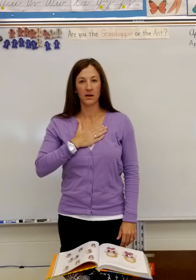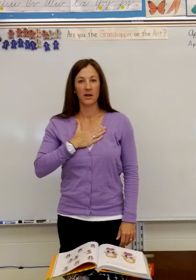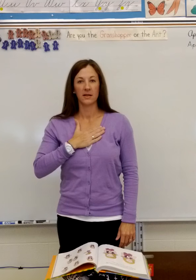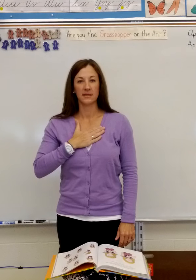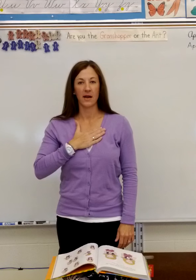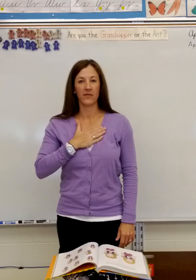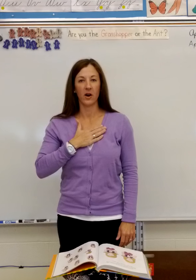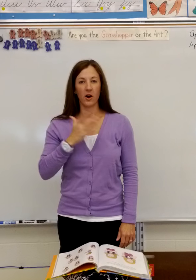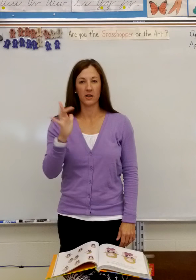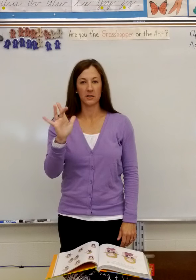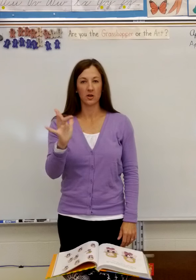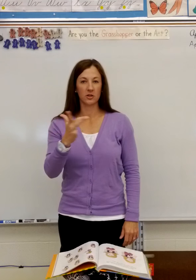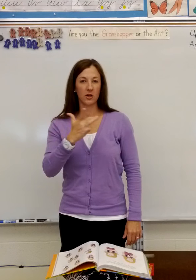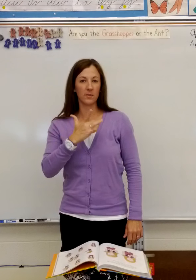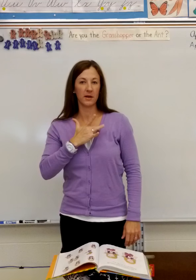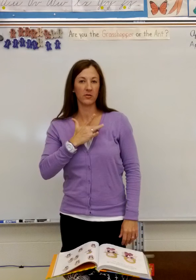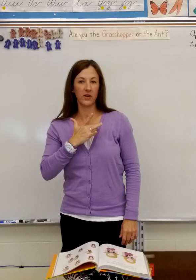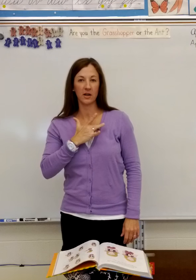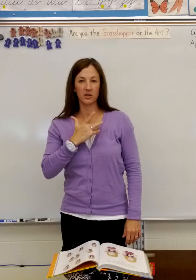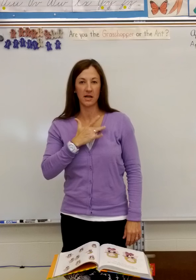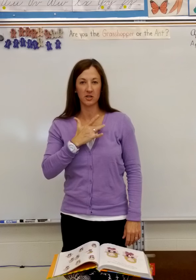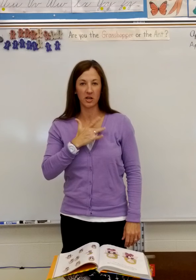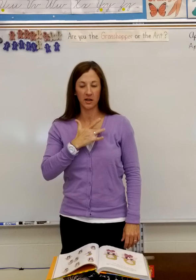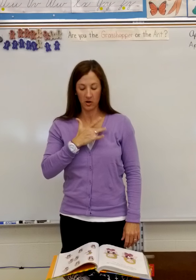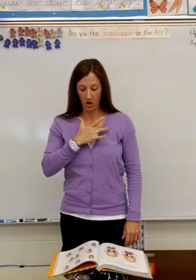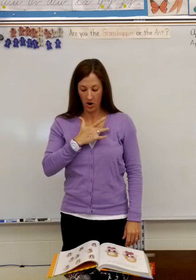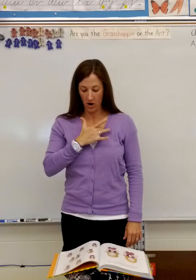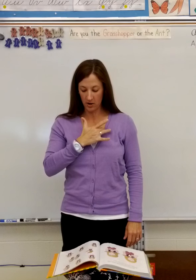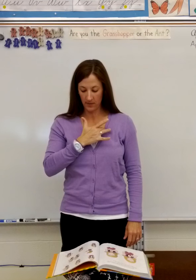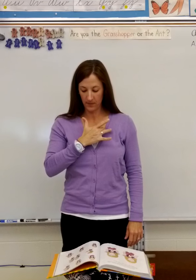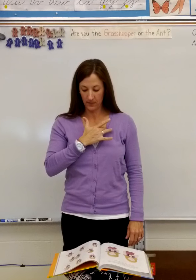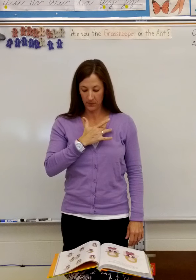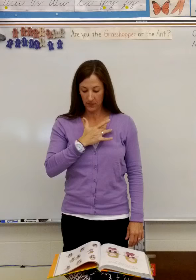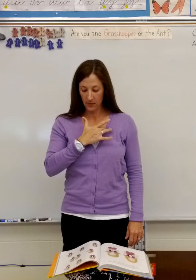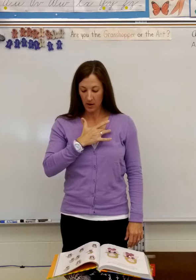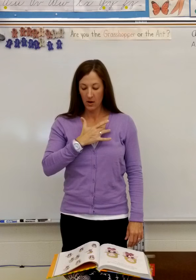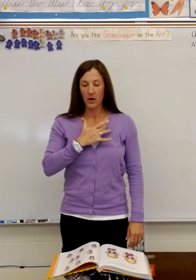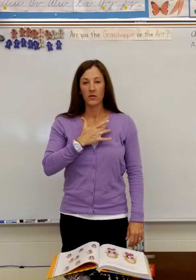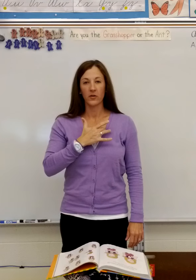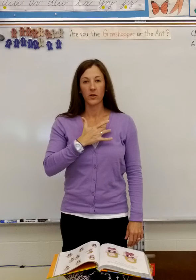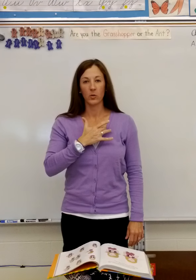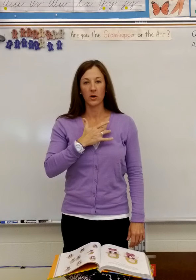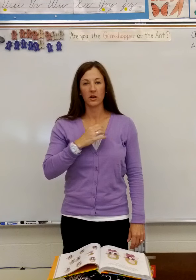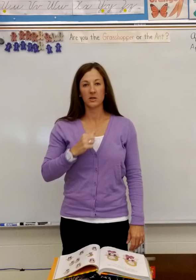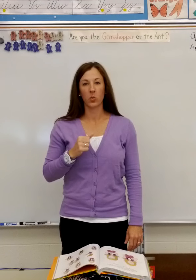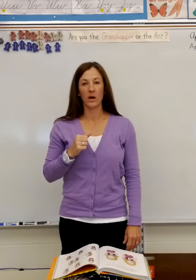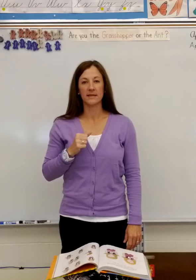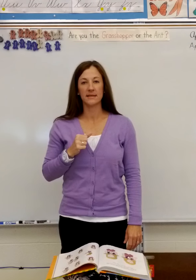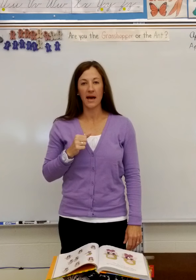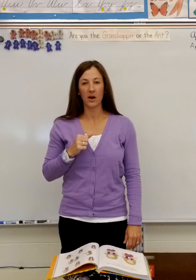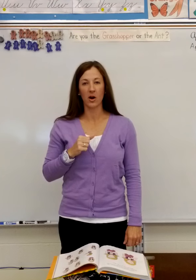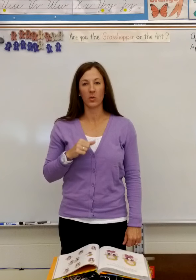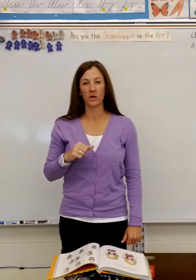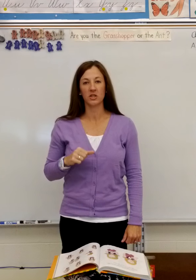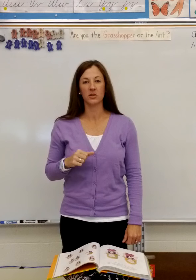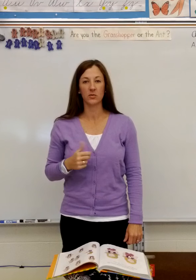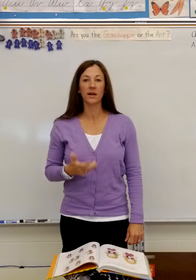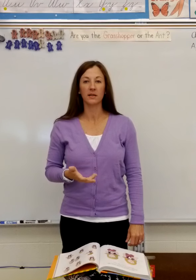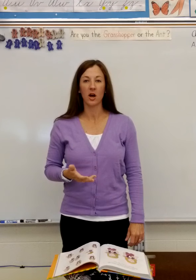The sign for heart is also your middle finger touching your heart. For the words was set on, what she's really